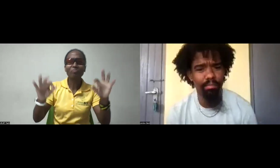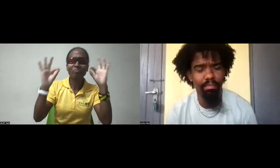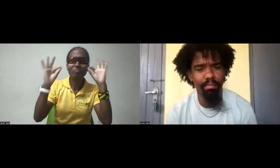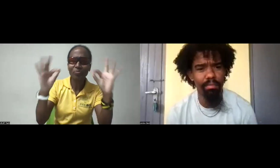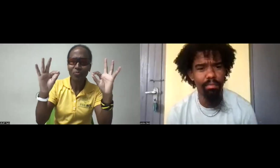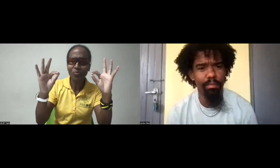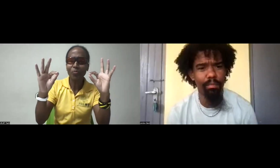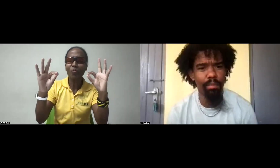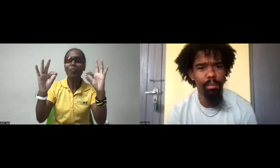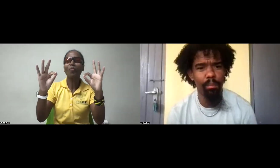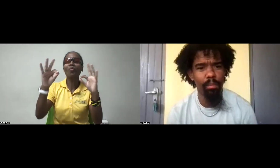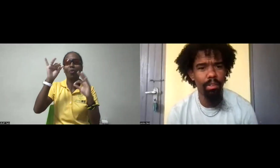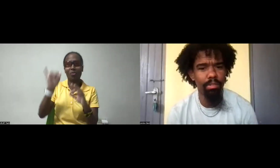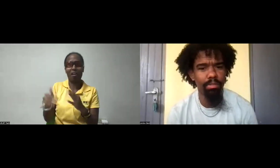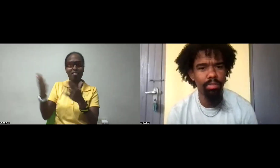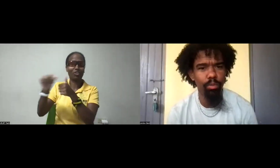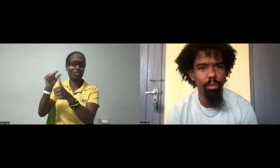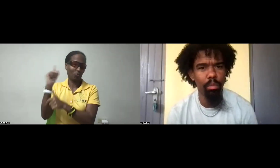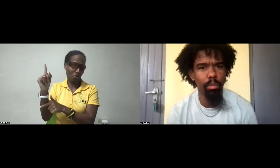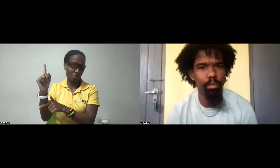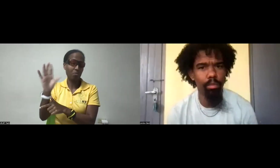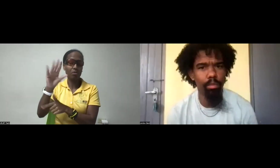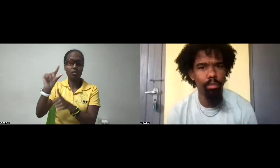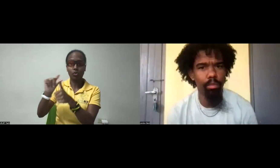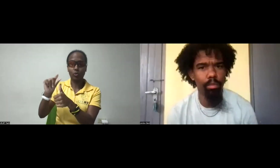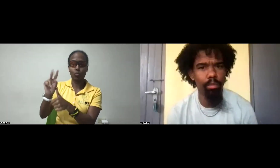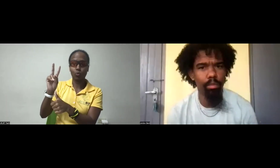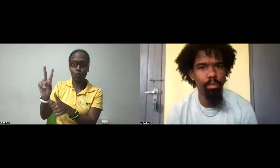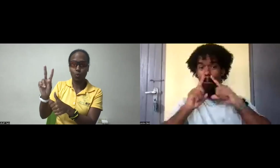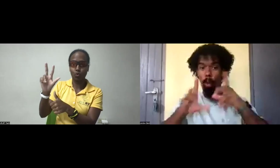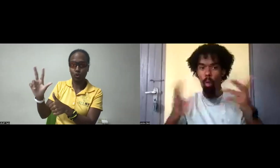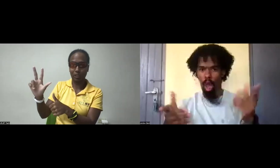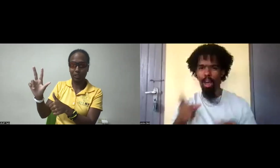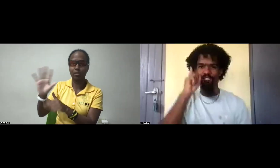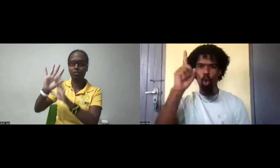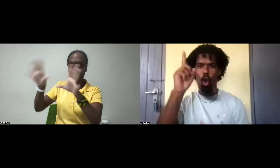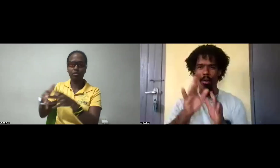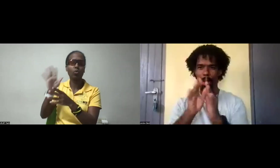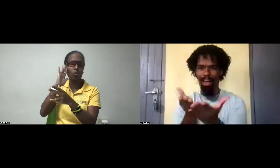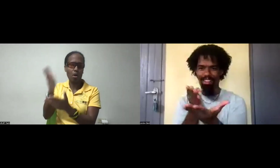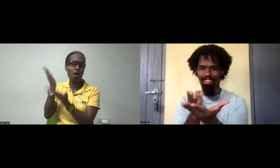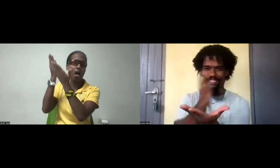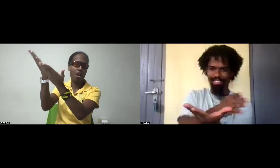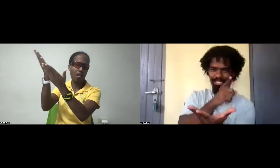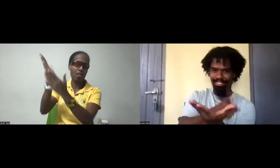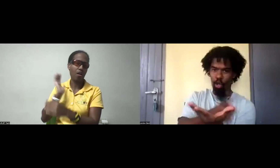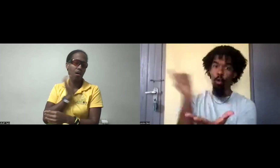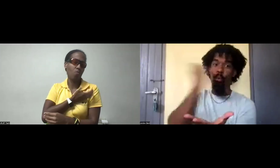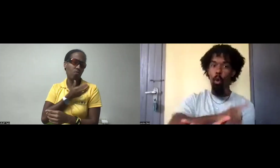So thank you for the in-depth feedback. Thank you very much. All right, so we having